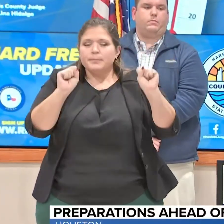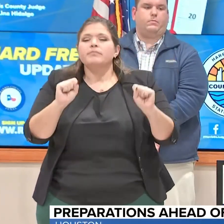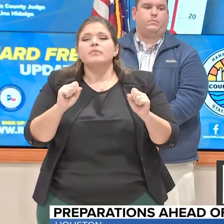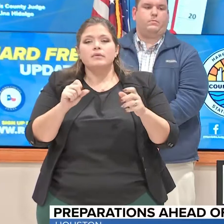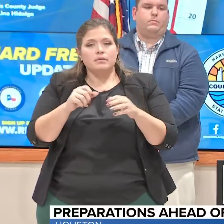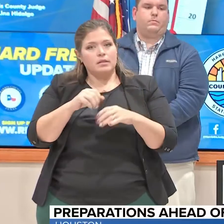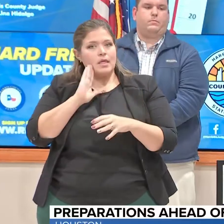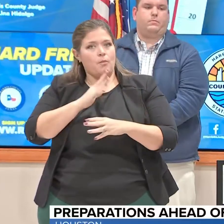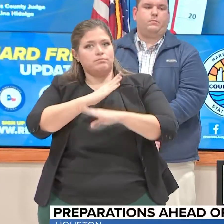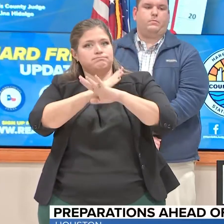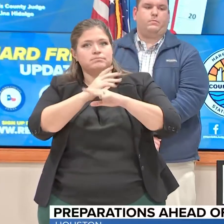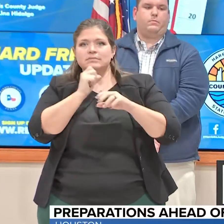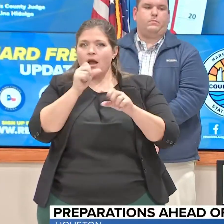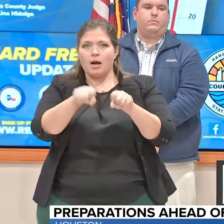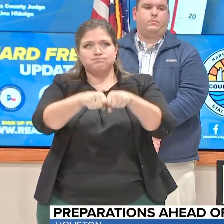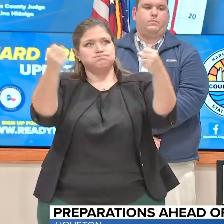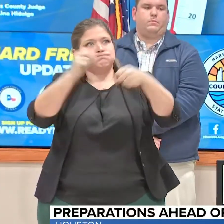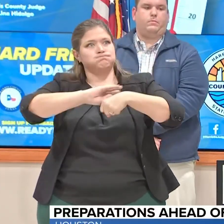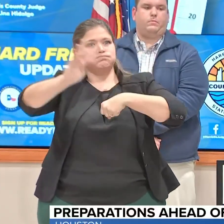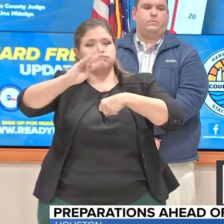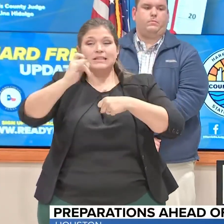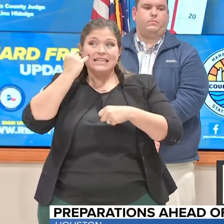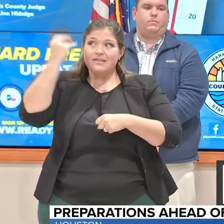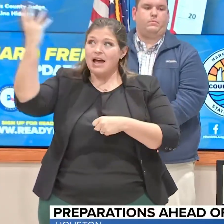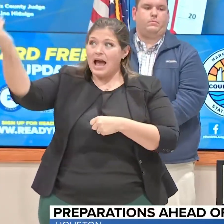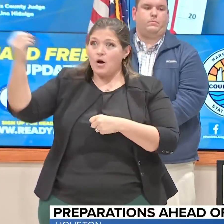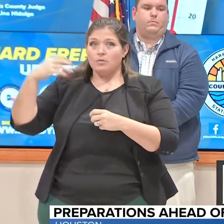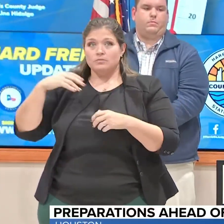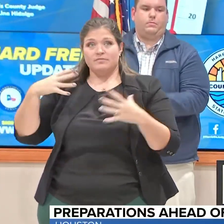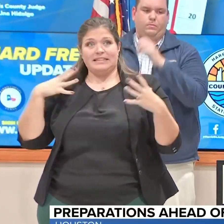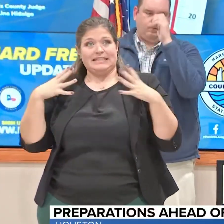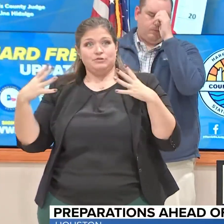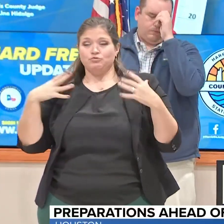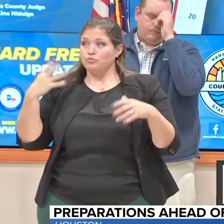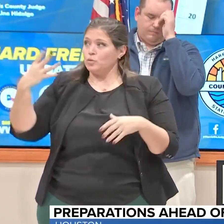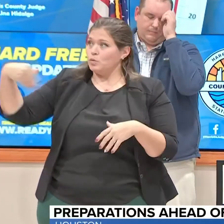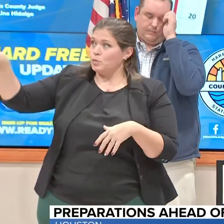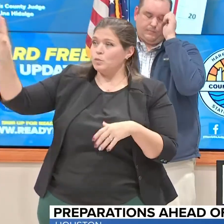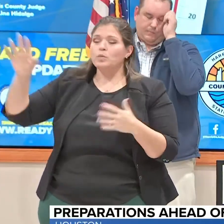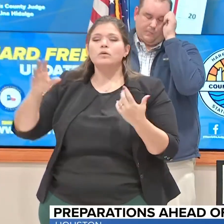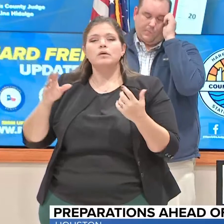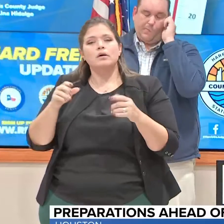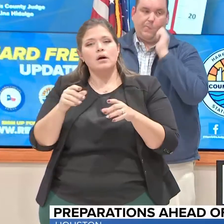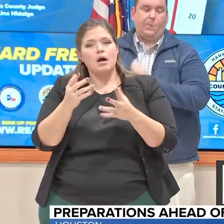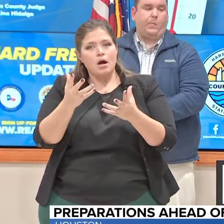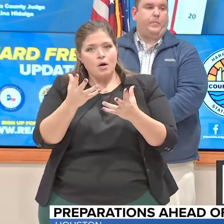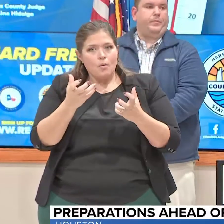be out of town. And I say that because we do want to minimize you dripping